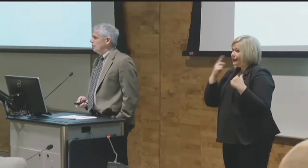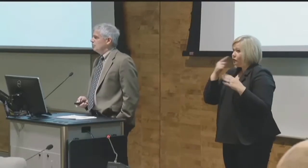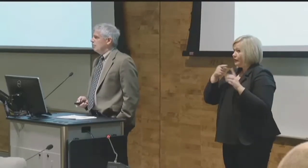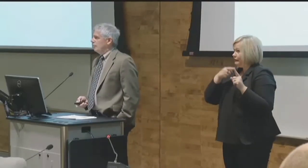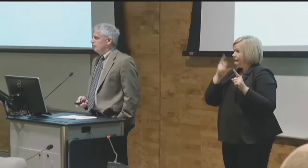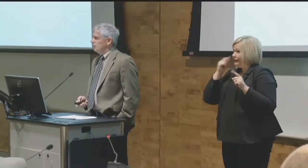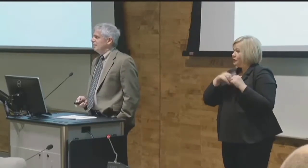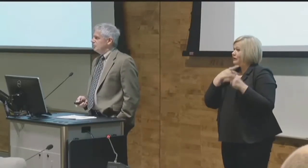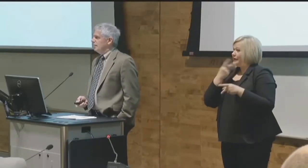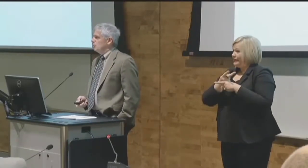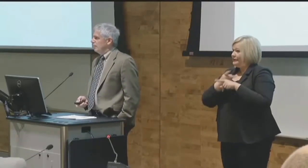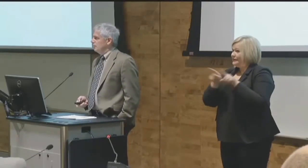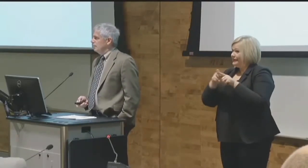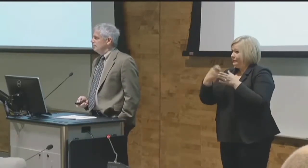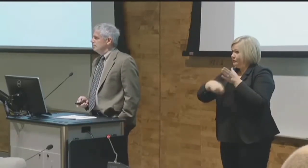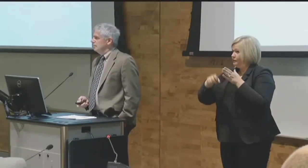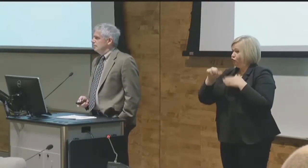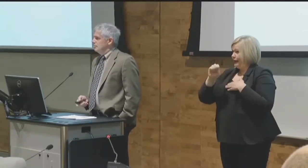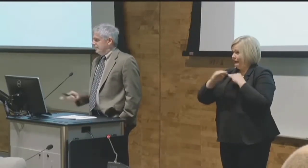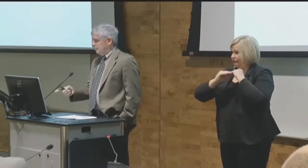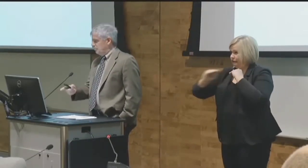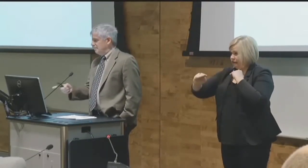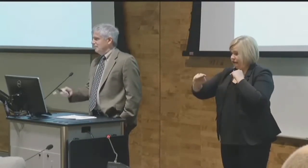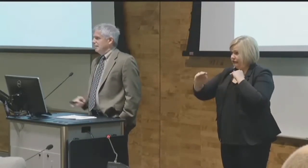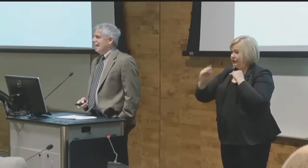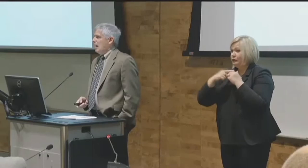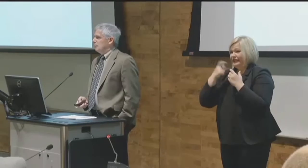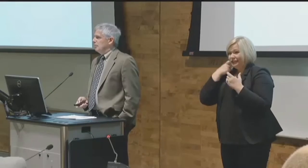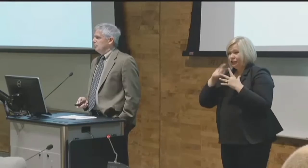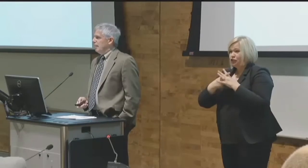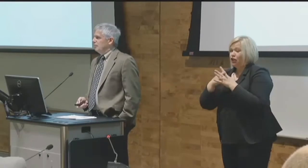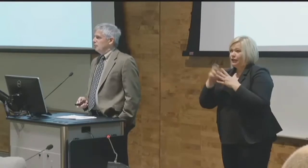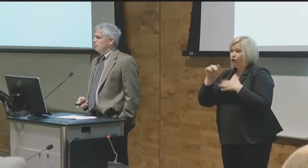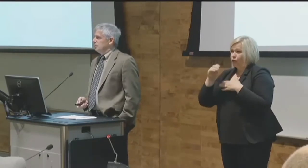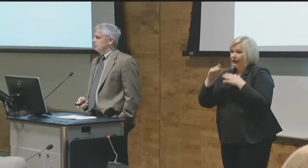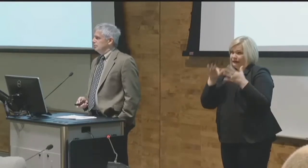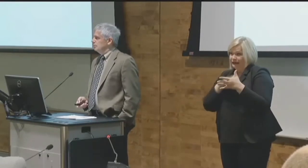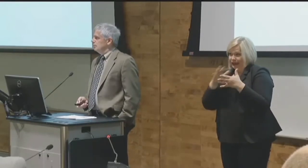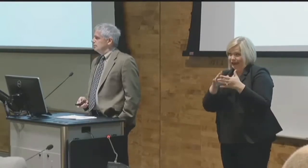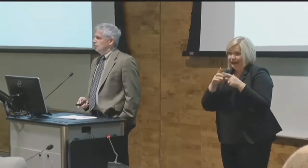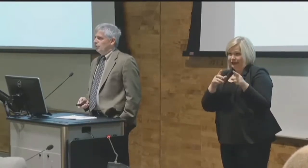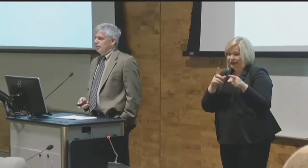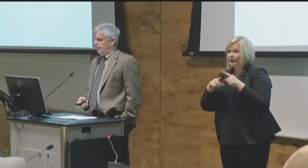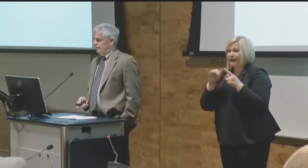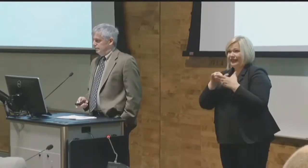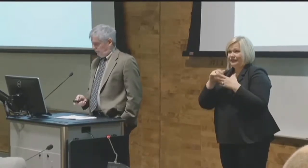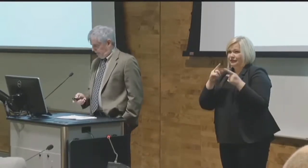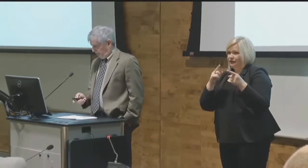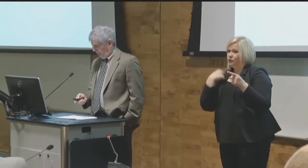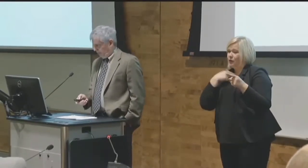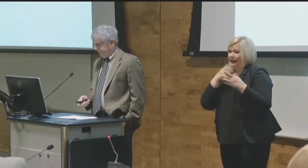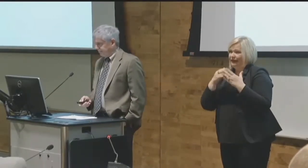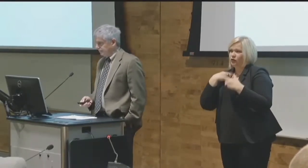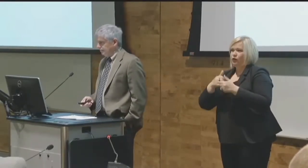we can hold rates flat. We've just initiated a rate study, but that's basically the gap that Flint has in their budget to avoid a